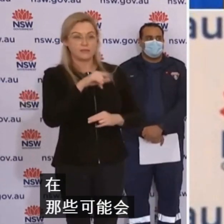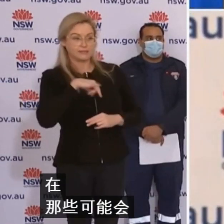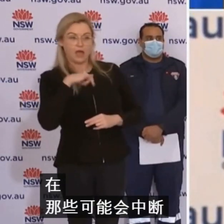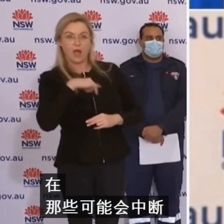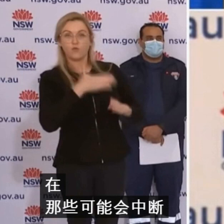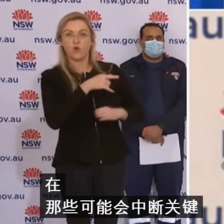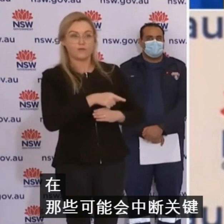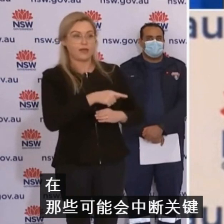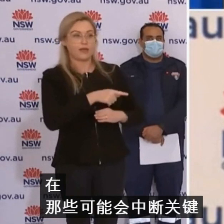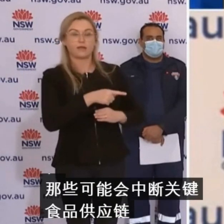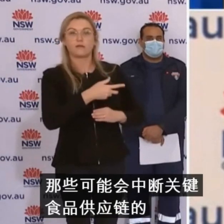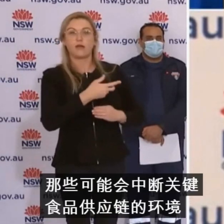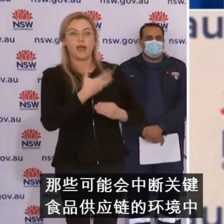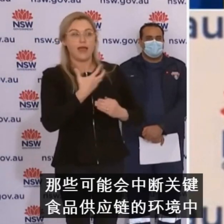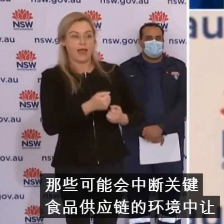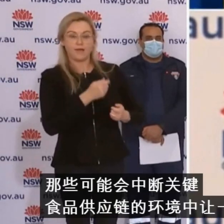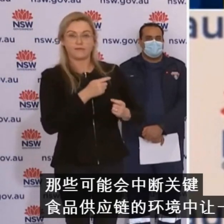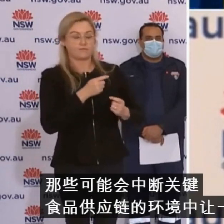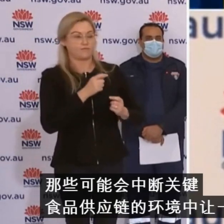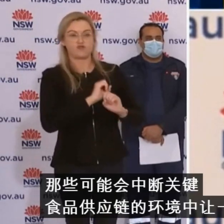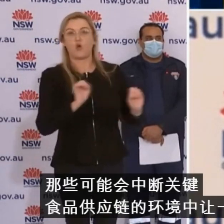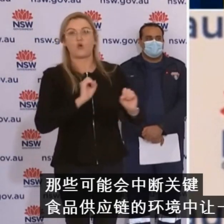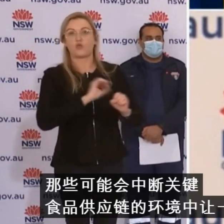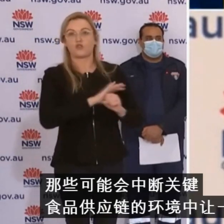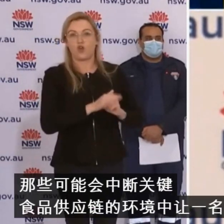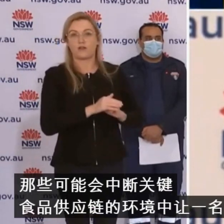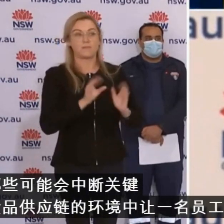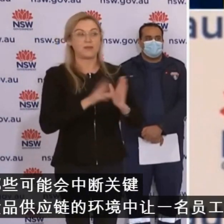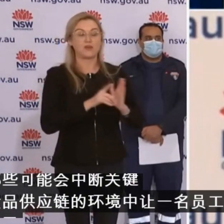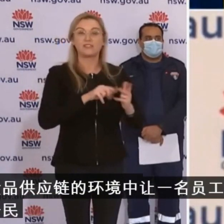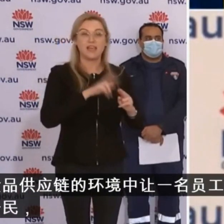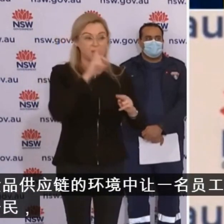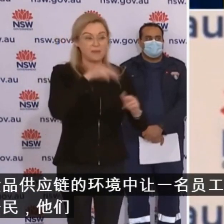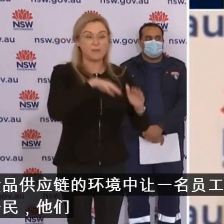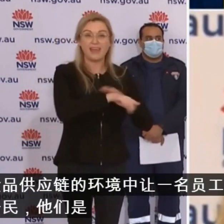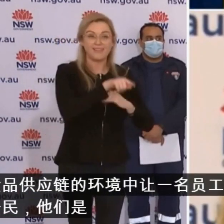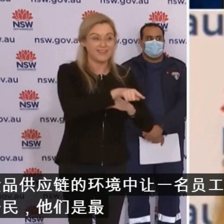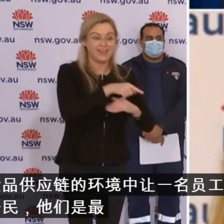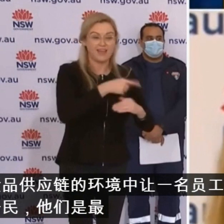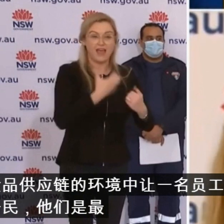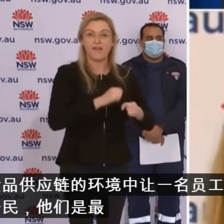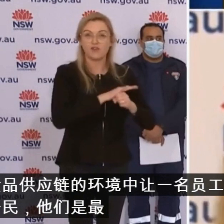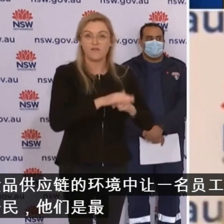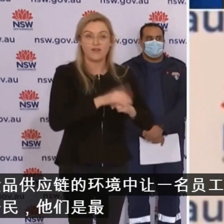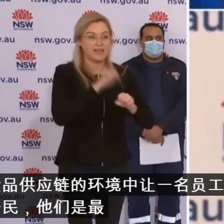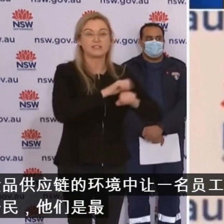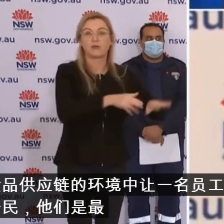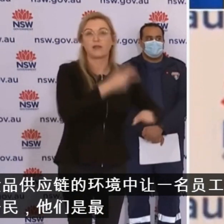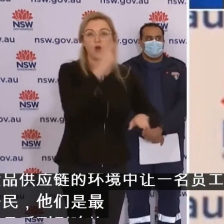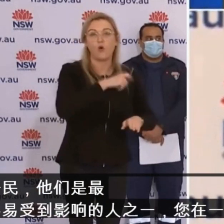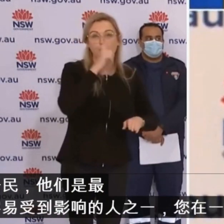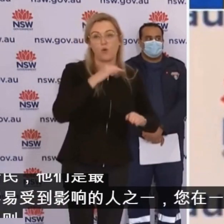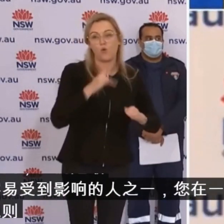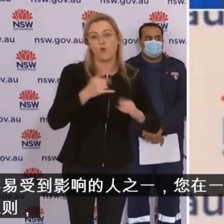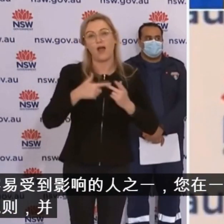might interrupt critical food supply chains or actually aged care residents, who are one of the most vulnerable groups. But the issue there